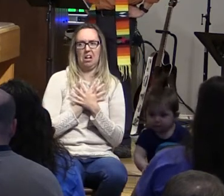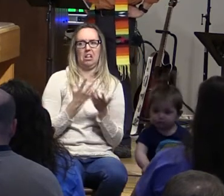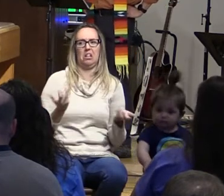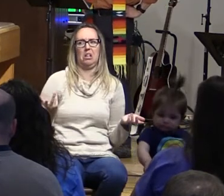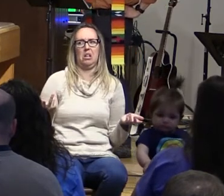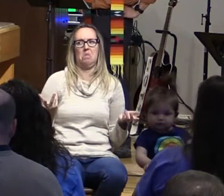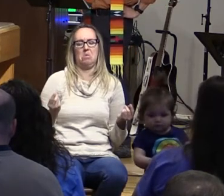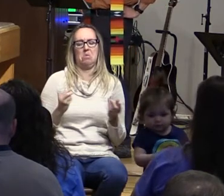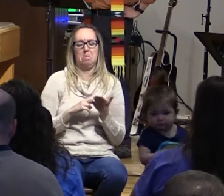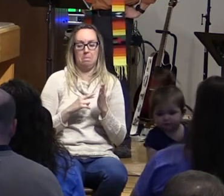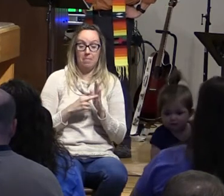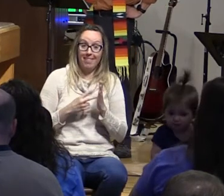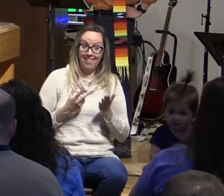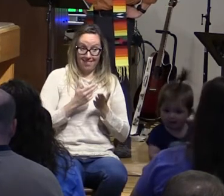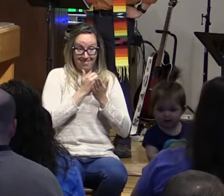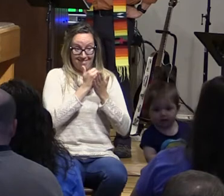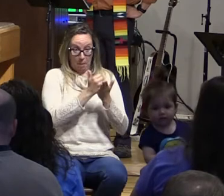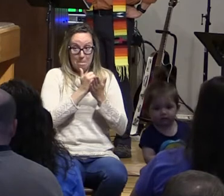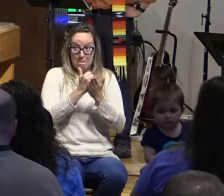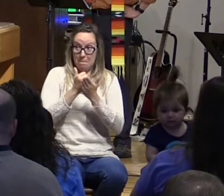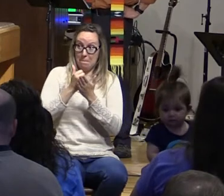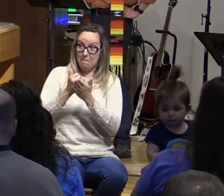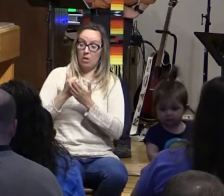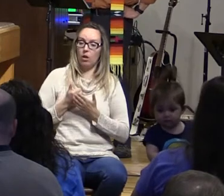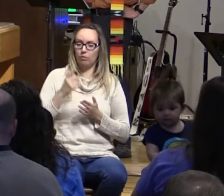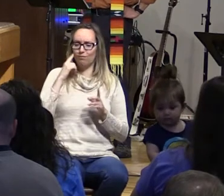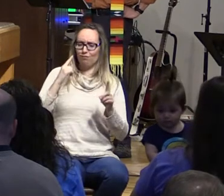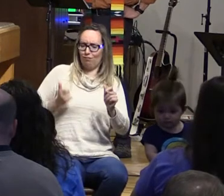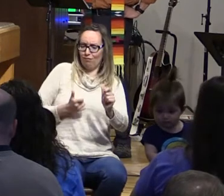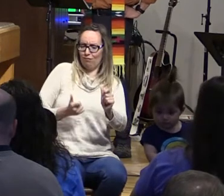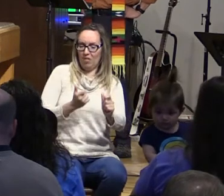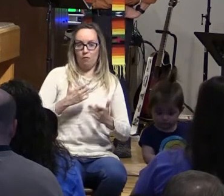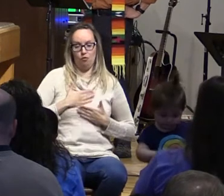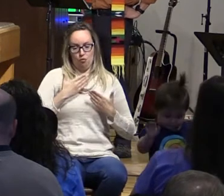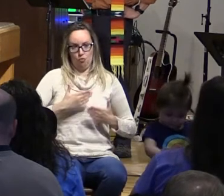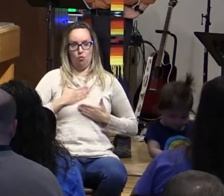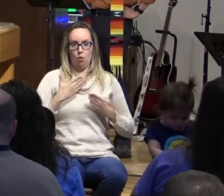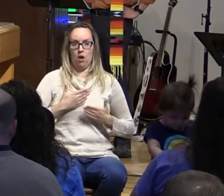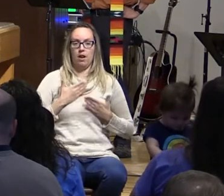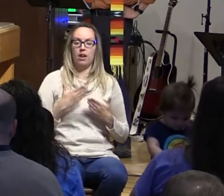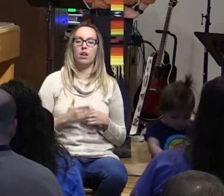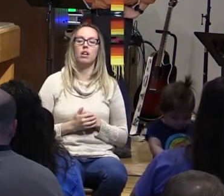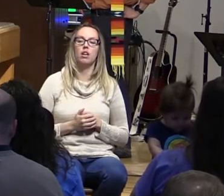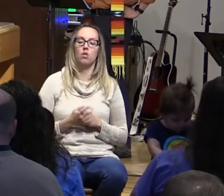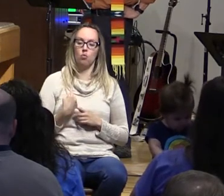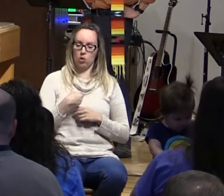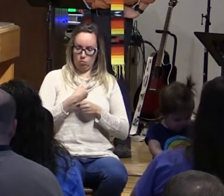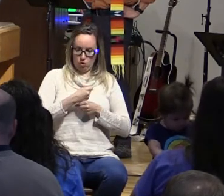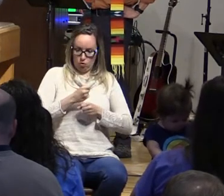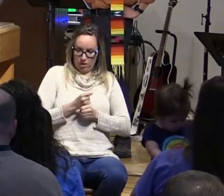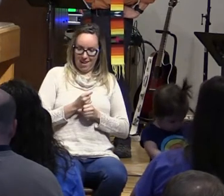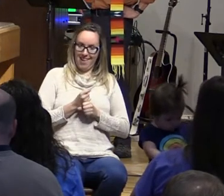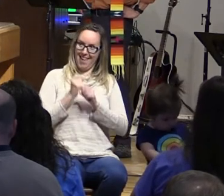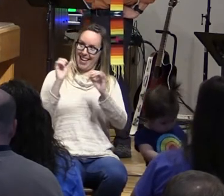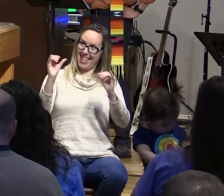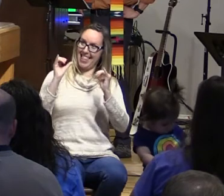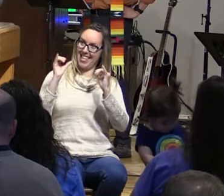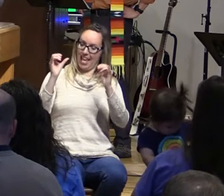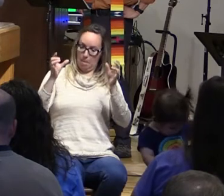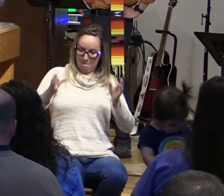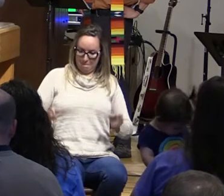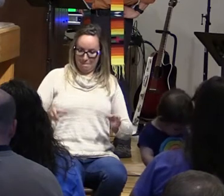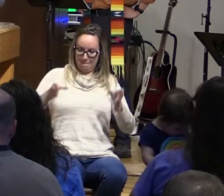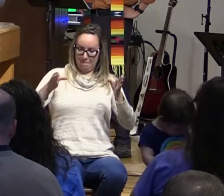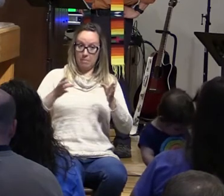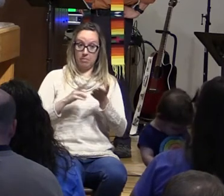to ask for help, and to seek joy. We pray that you don't let us forget that we were created in your image, and that